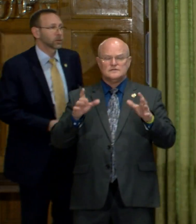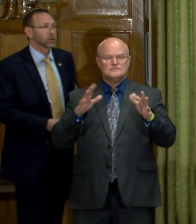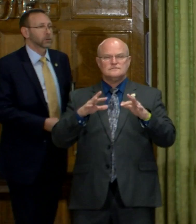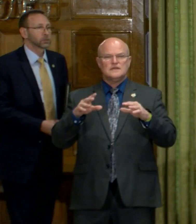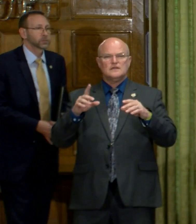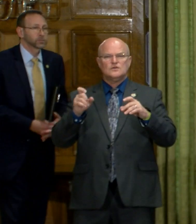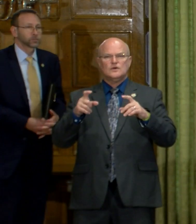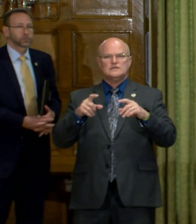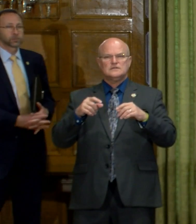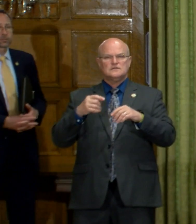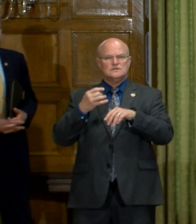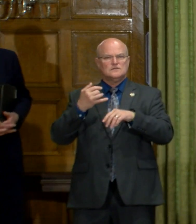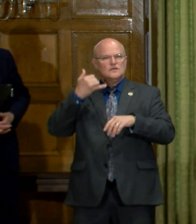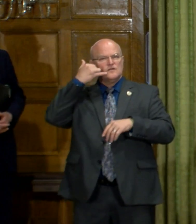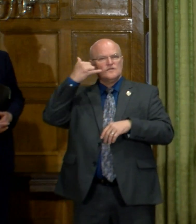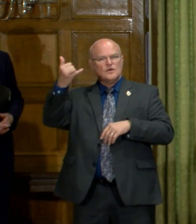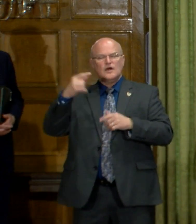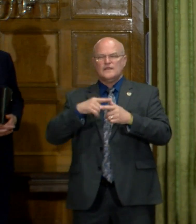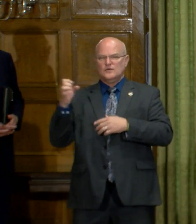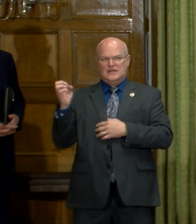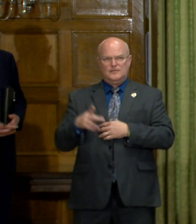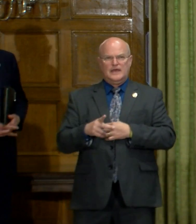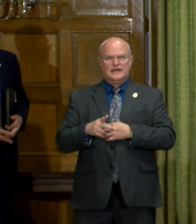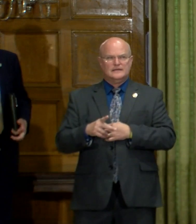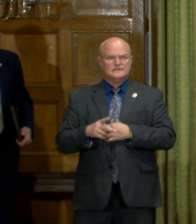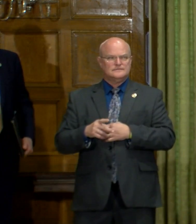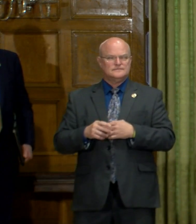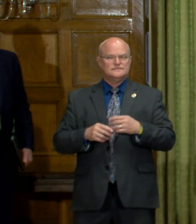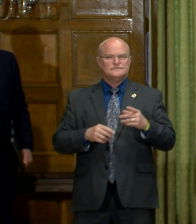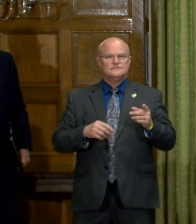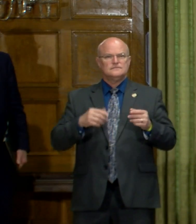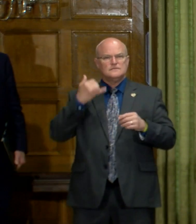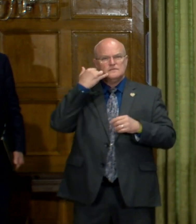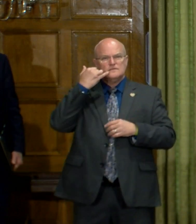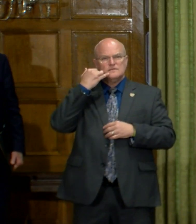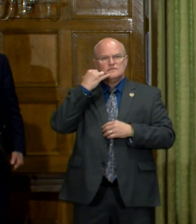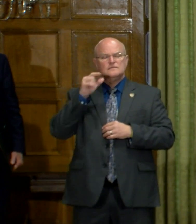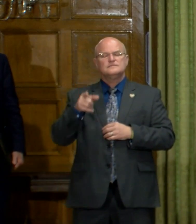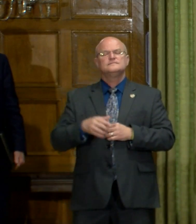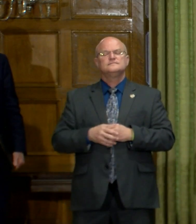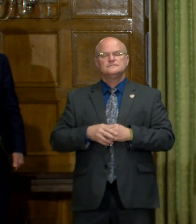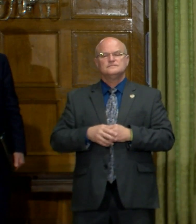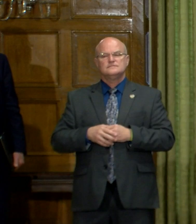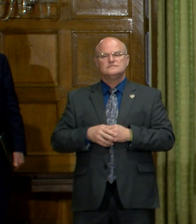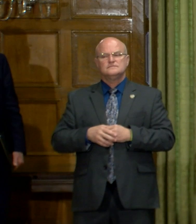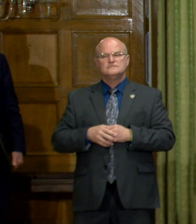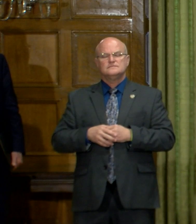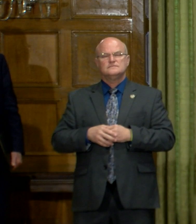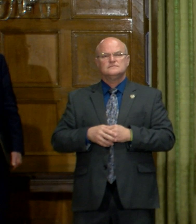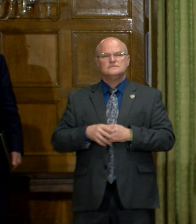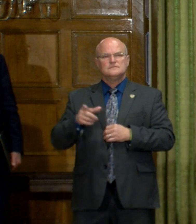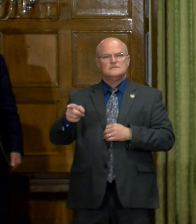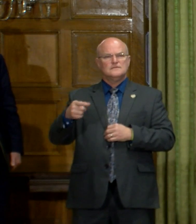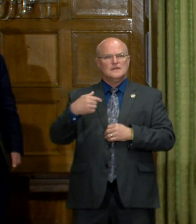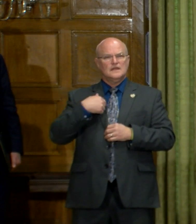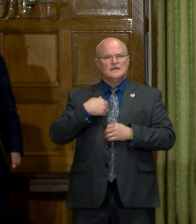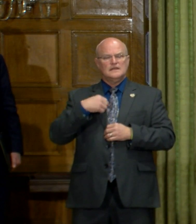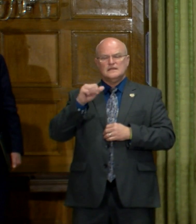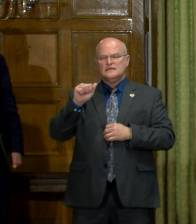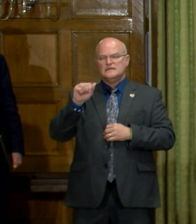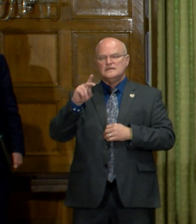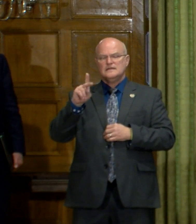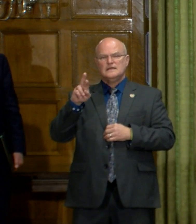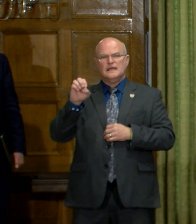let's take a question remotely, and then we'll come back to the mic. Thank you. Is there a question remotely? Yeah, Governor, this is Andrew